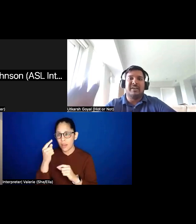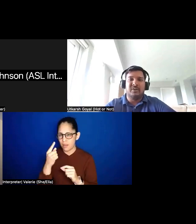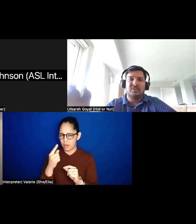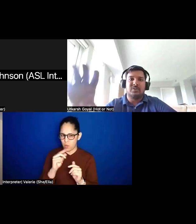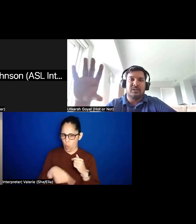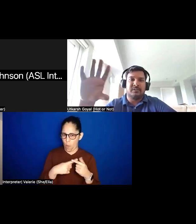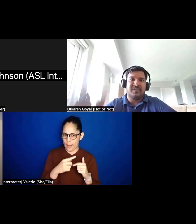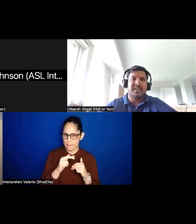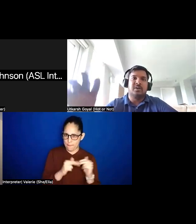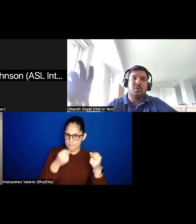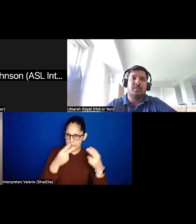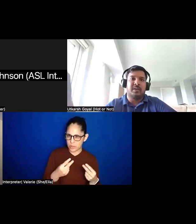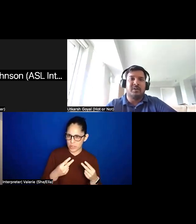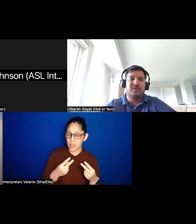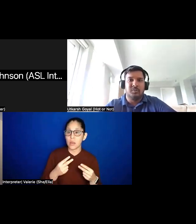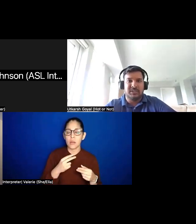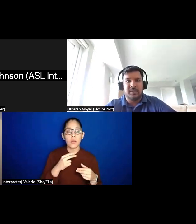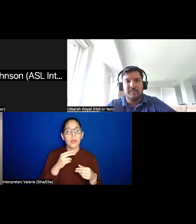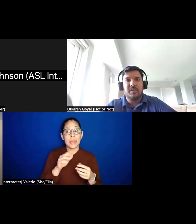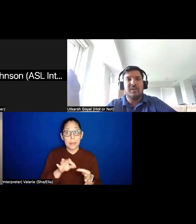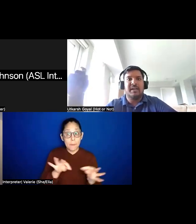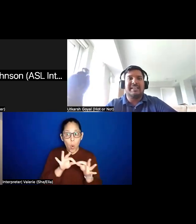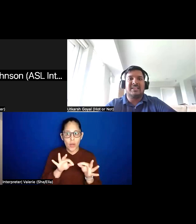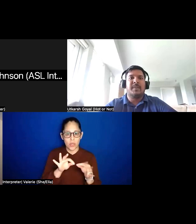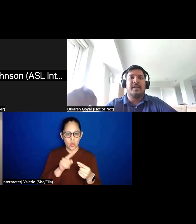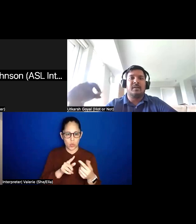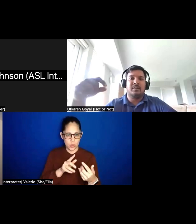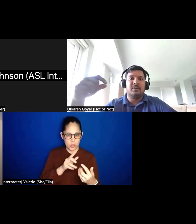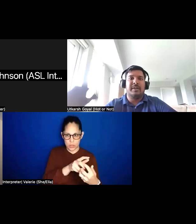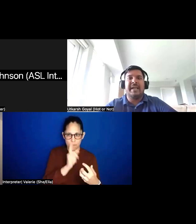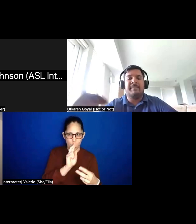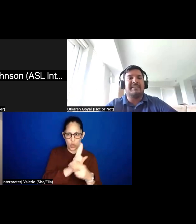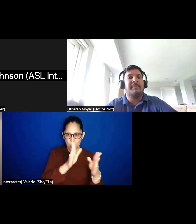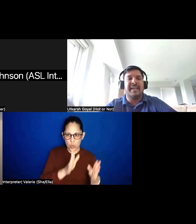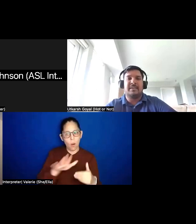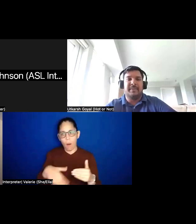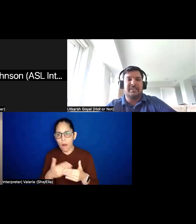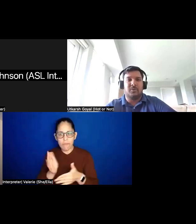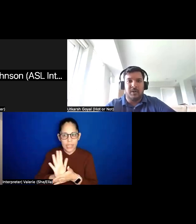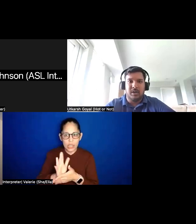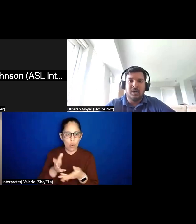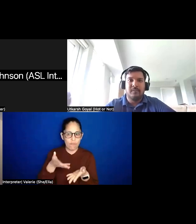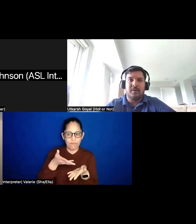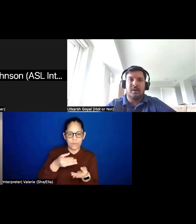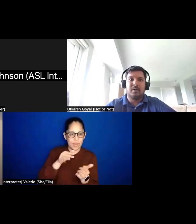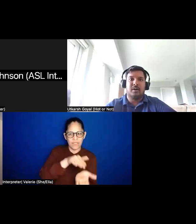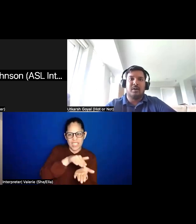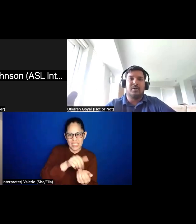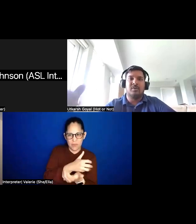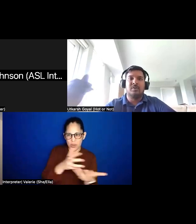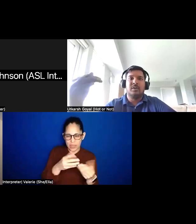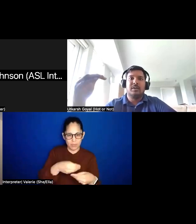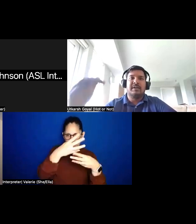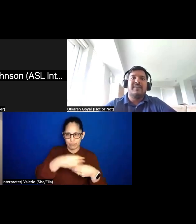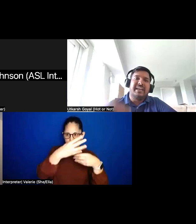the videos or the feed to a particular user. And that is where, you know, AI plays a major, major role for,